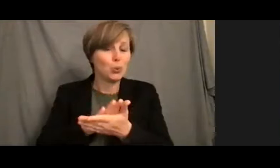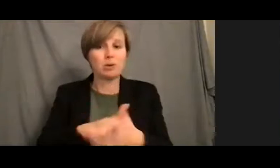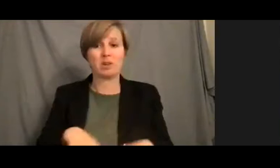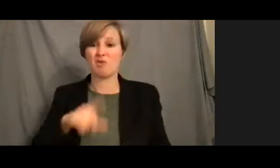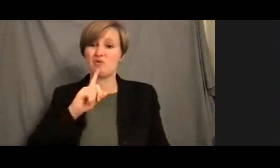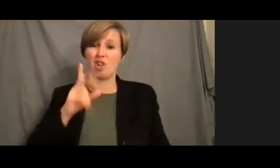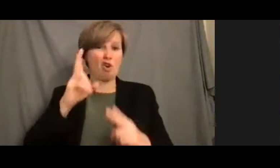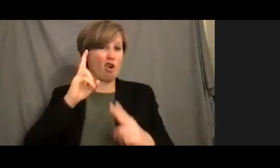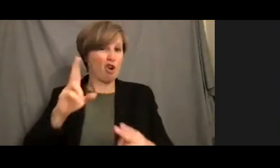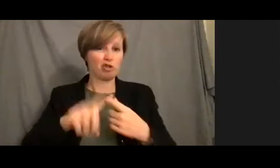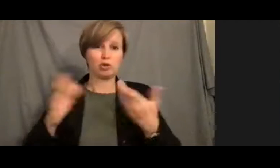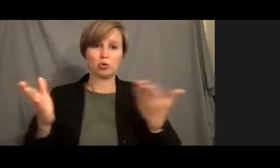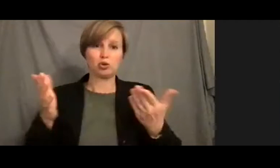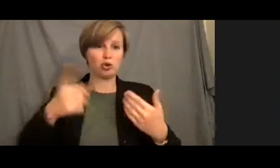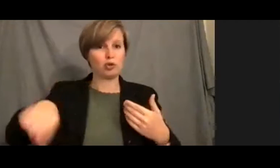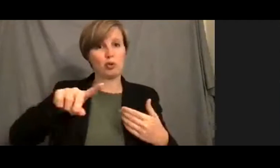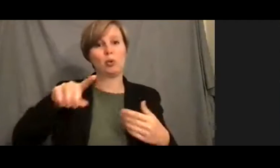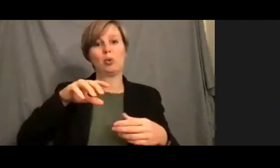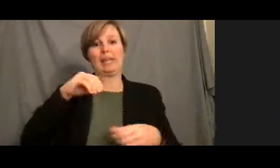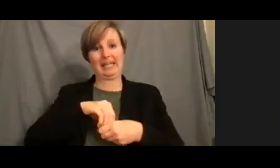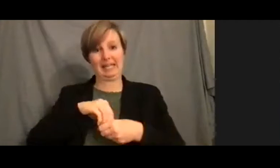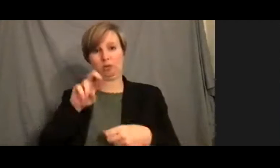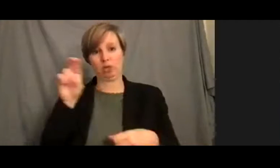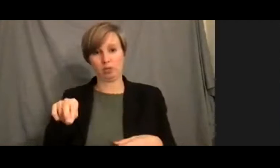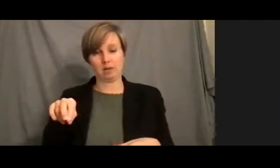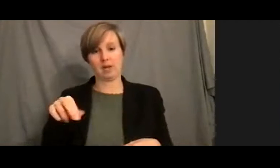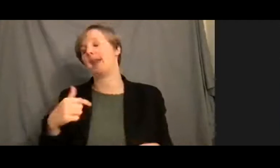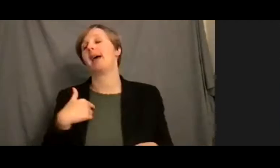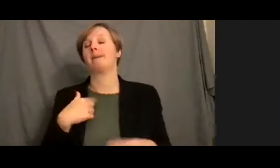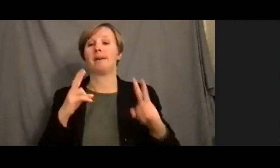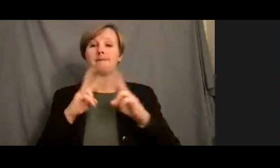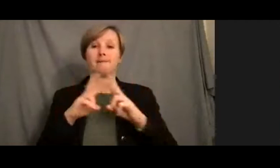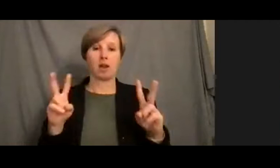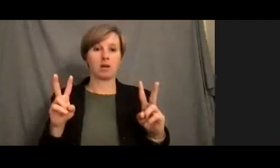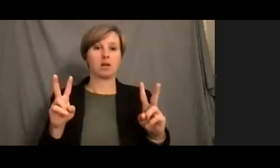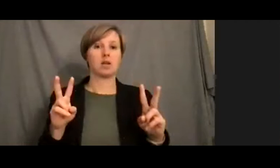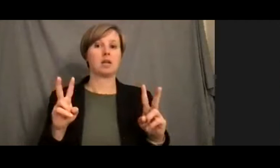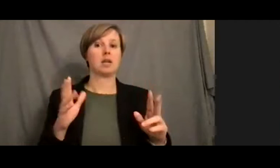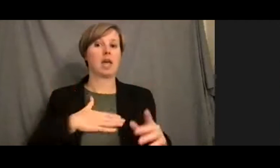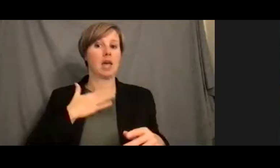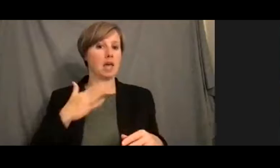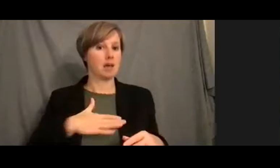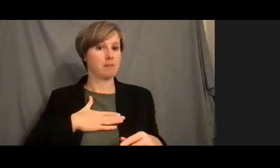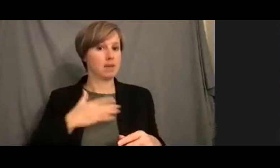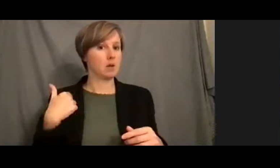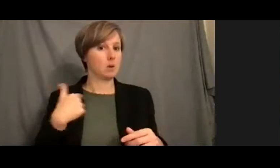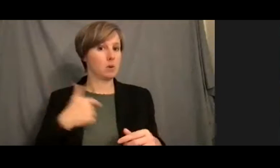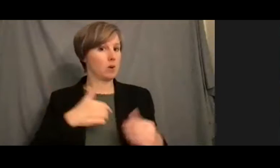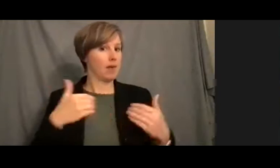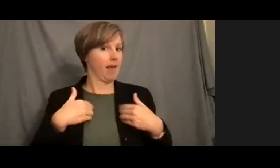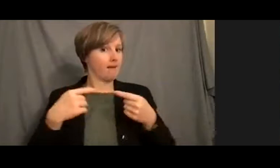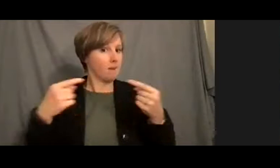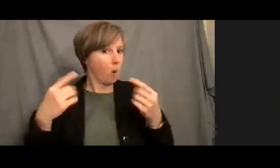honored to serve you in Richmond. And I'm very happy that we have opponents,